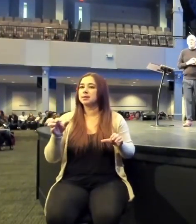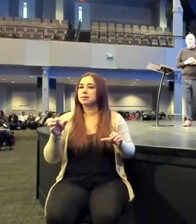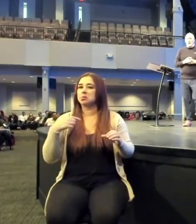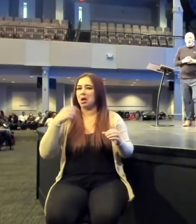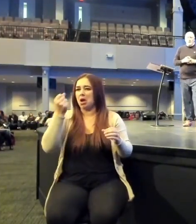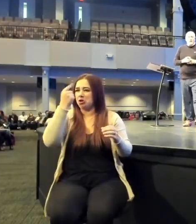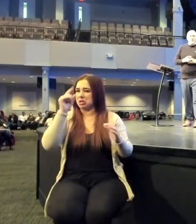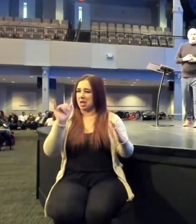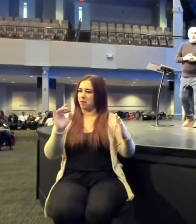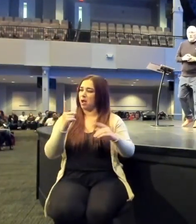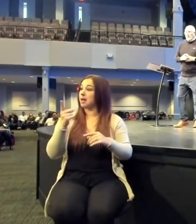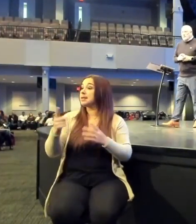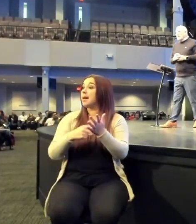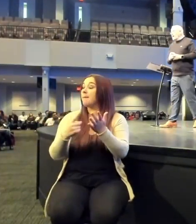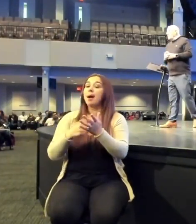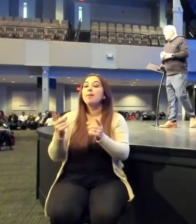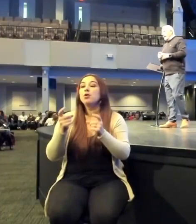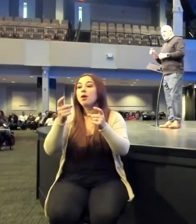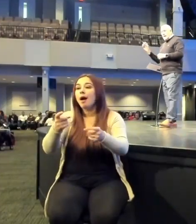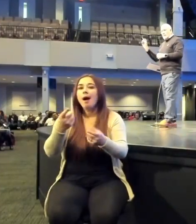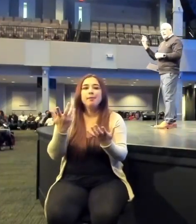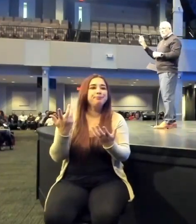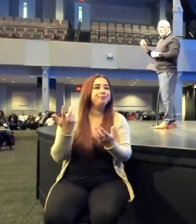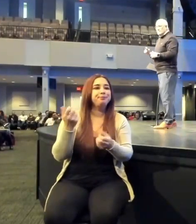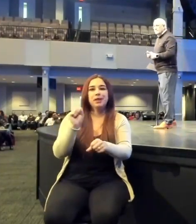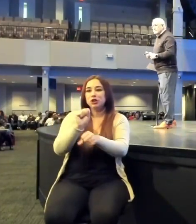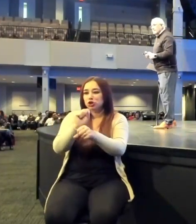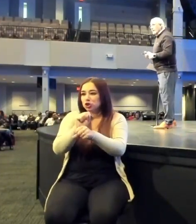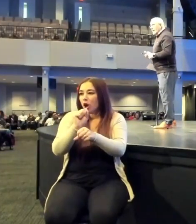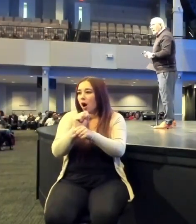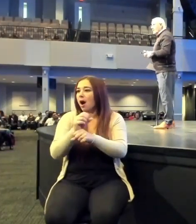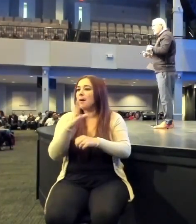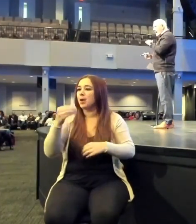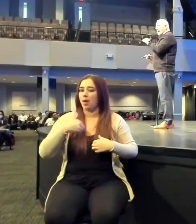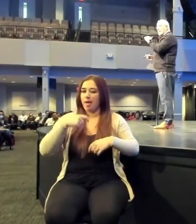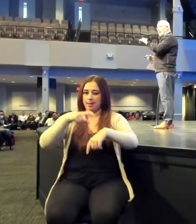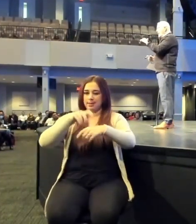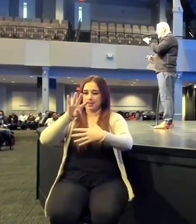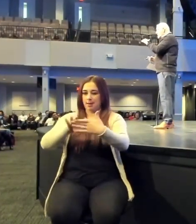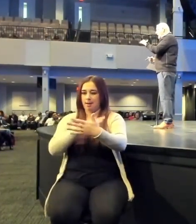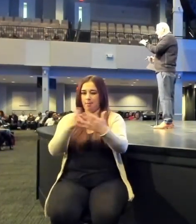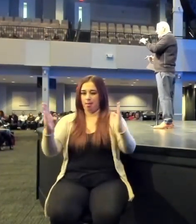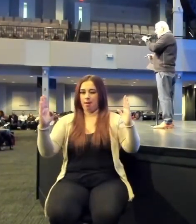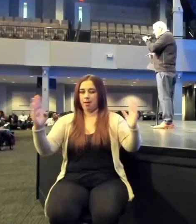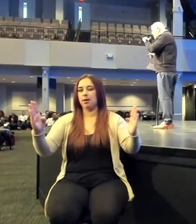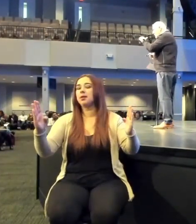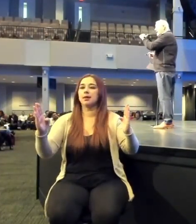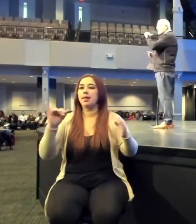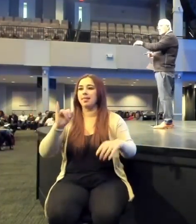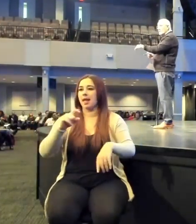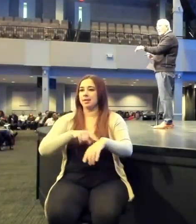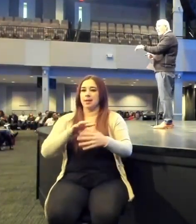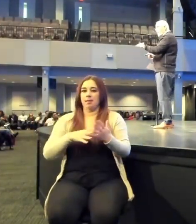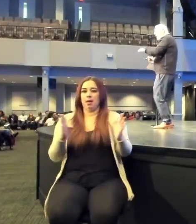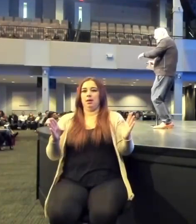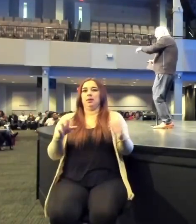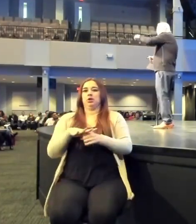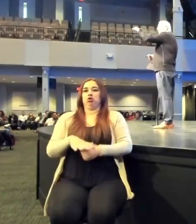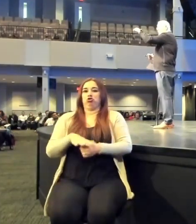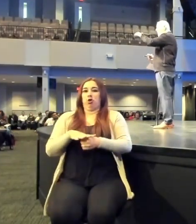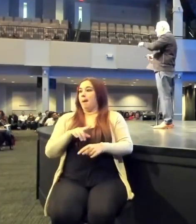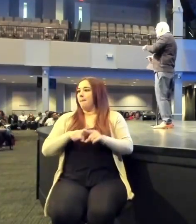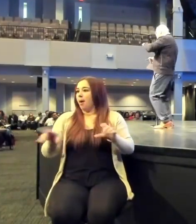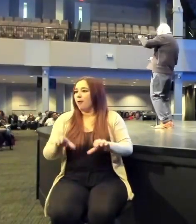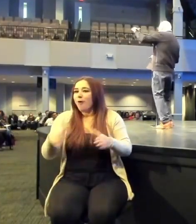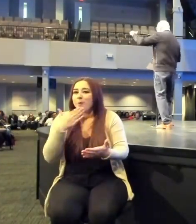understand this. Have you ever been given an assignment that had a timeline to it? And the timeline itself stressed you, but it brought out